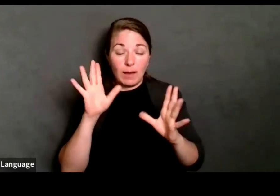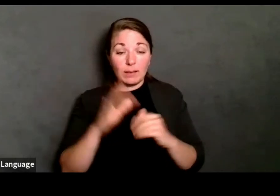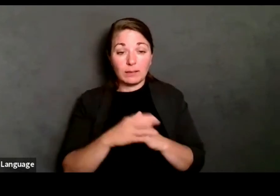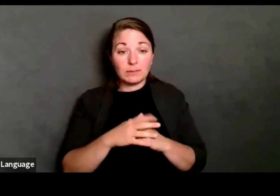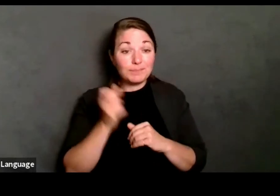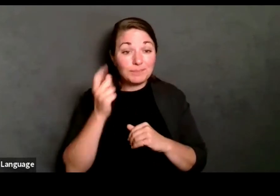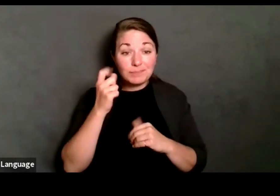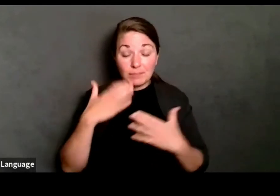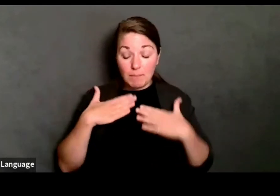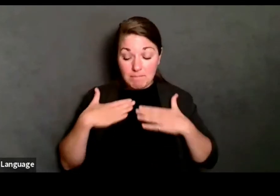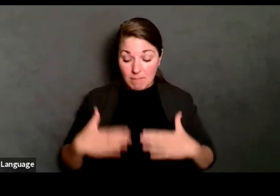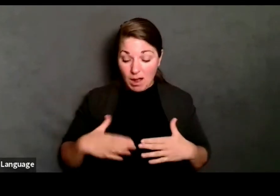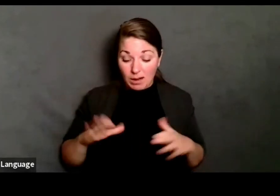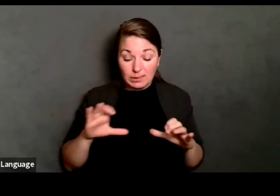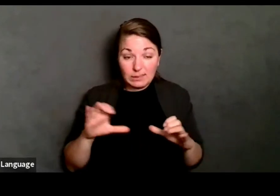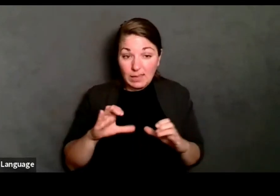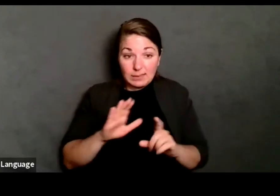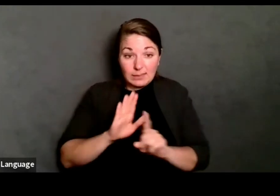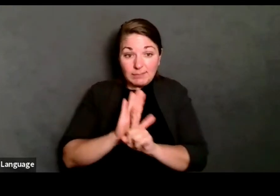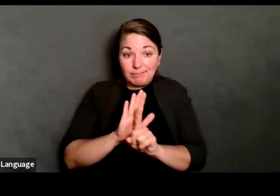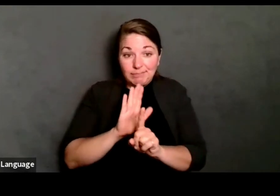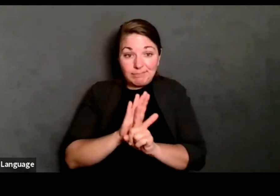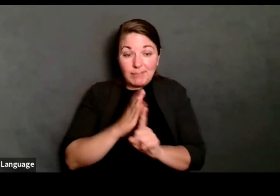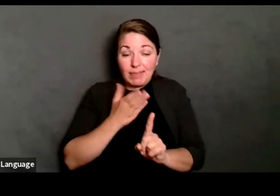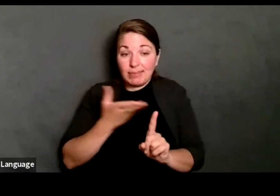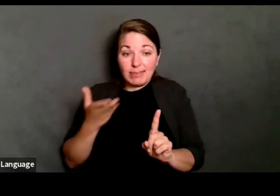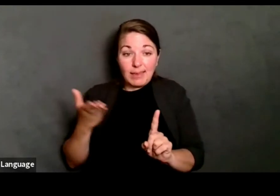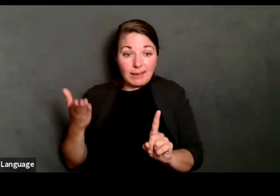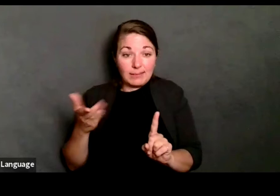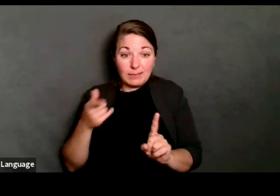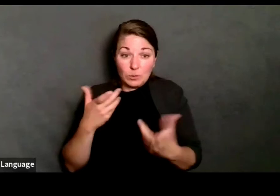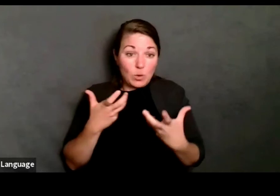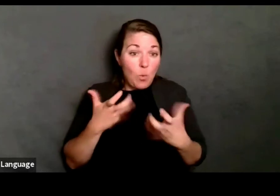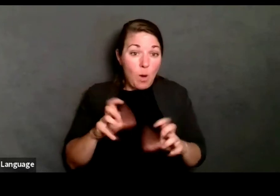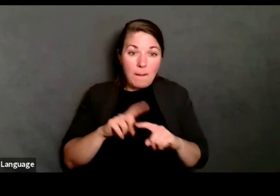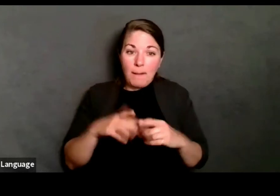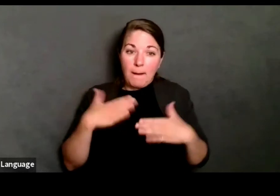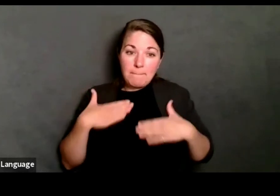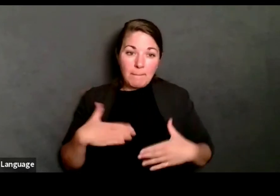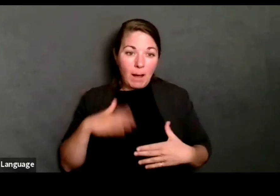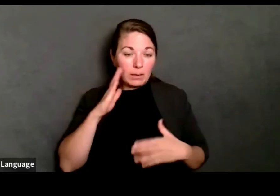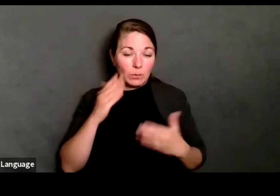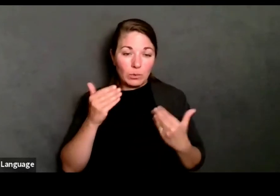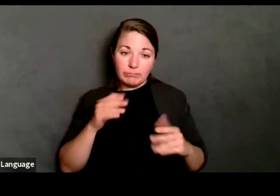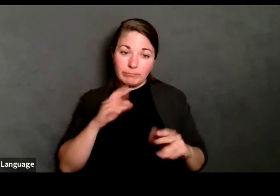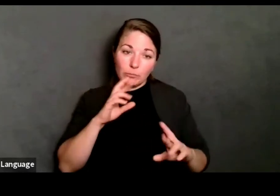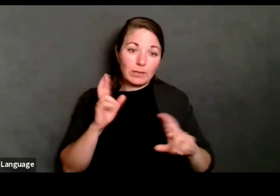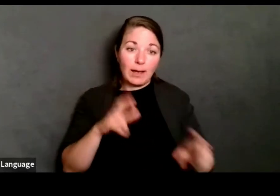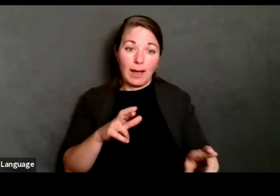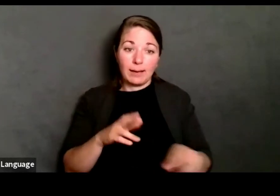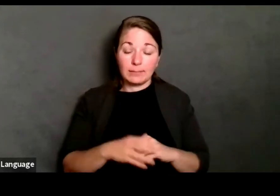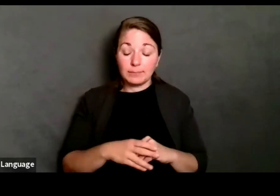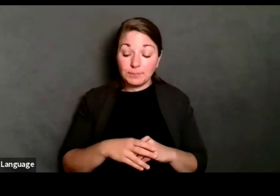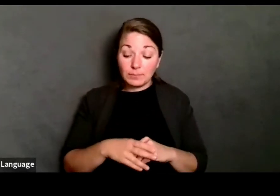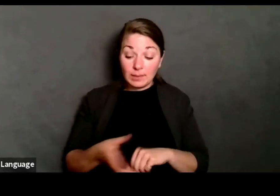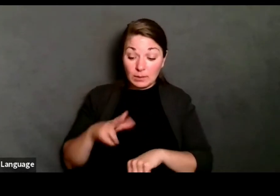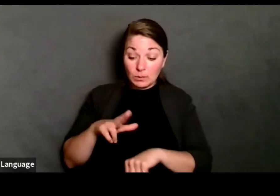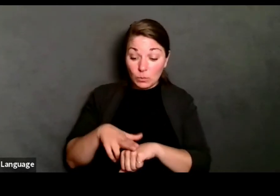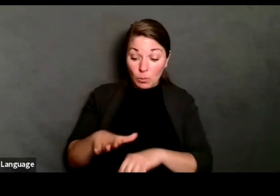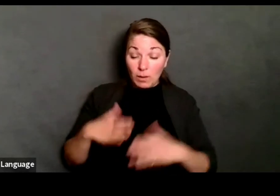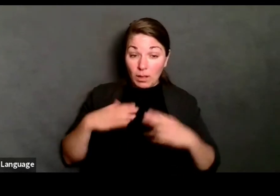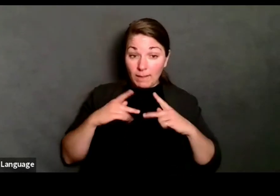its own thing, even when we don't want it to. It's really normal and natural to have a physical response to